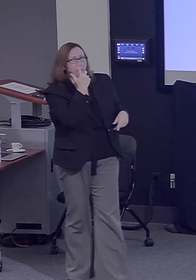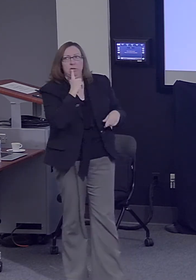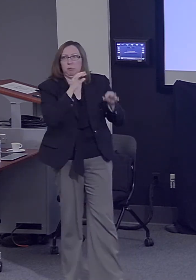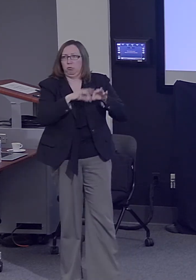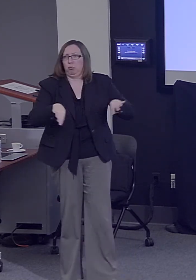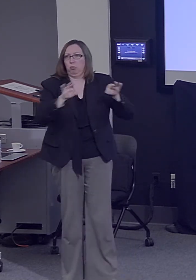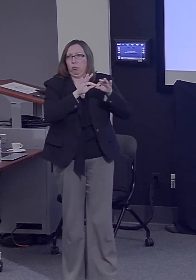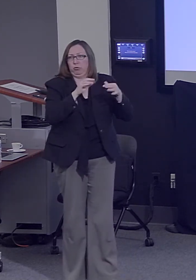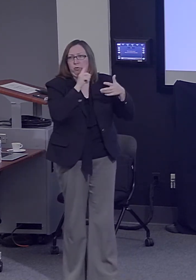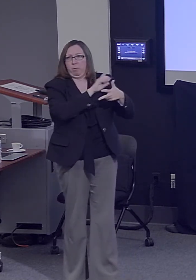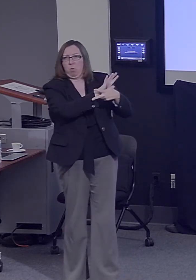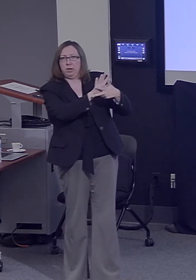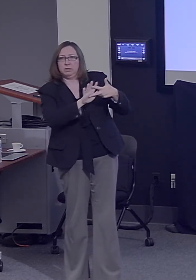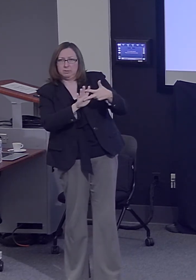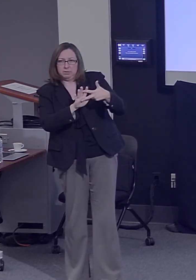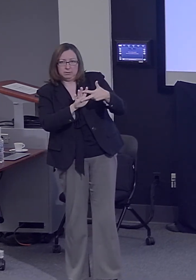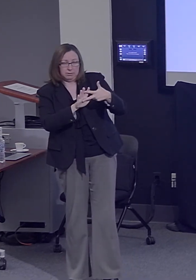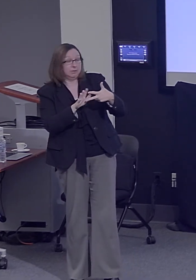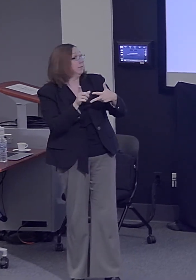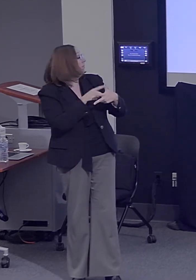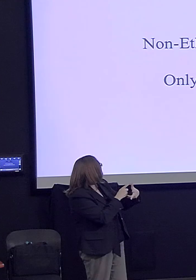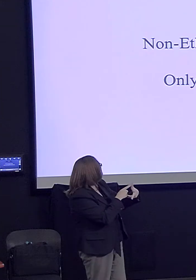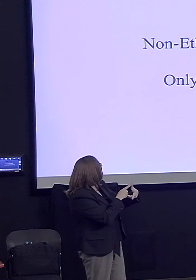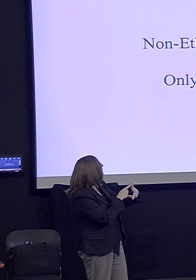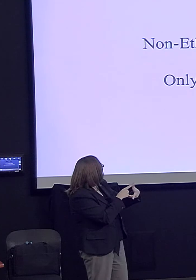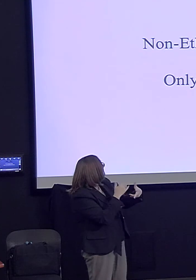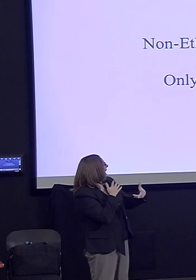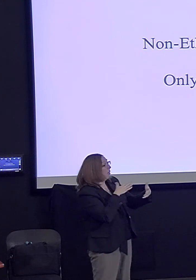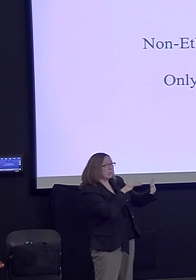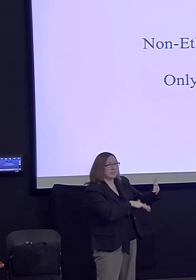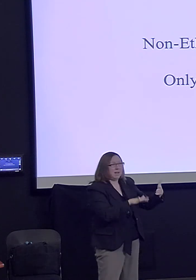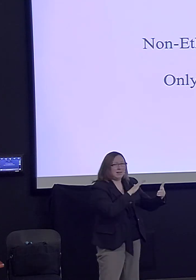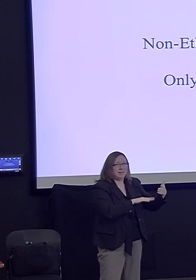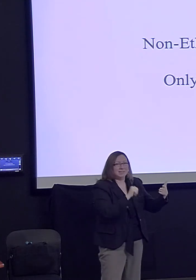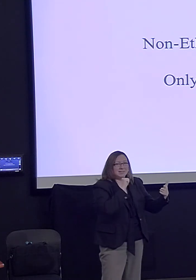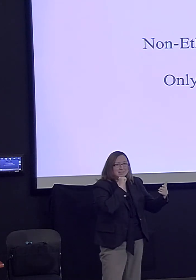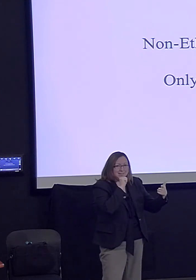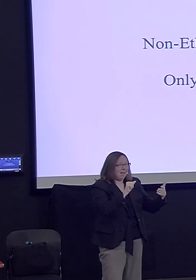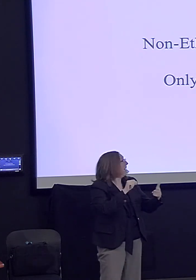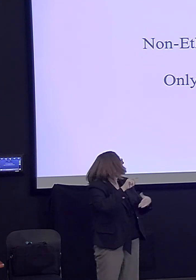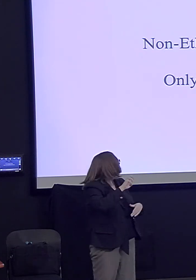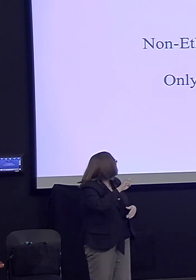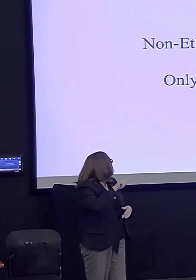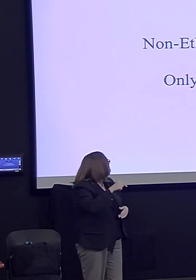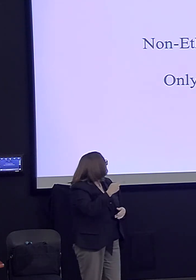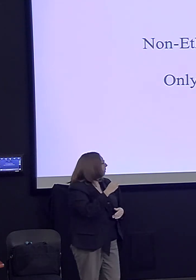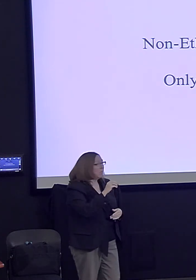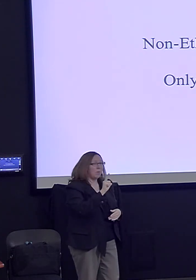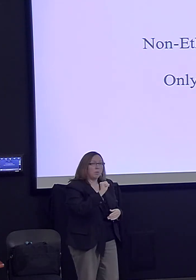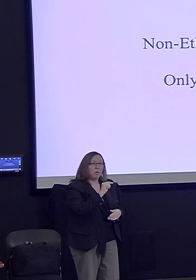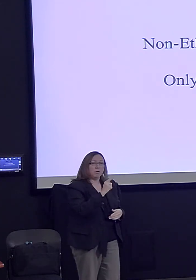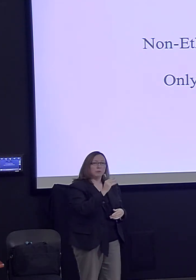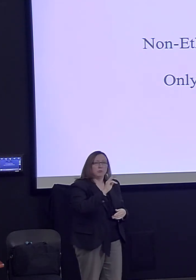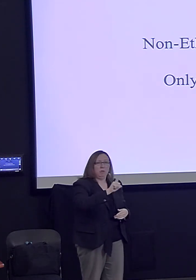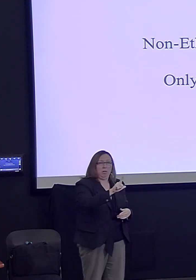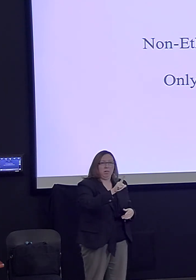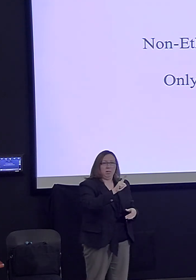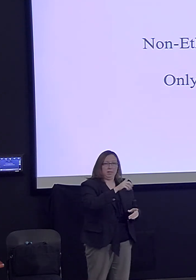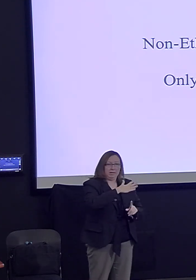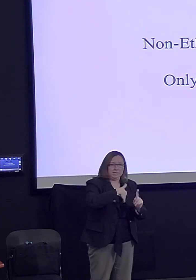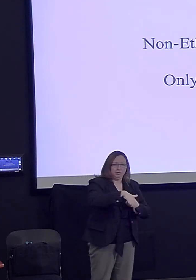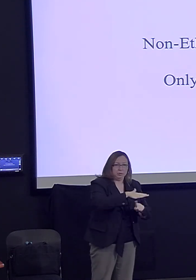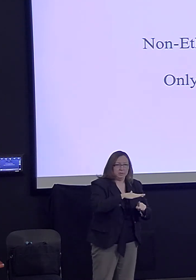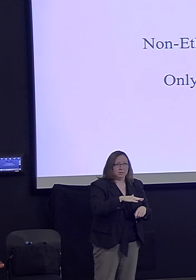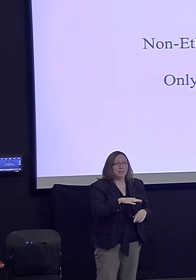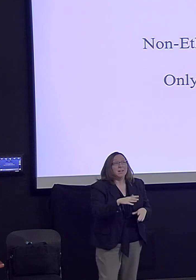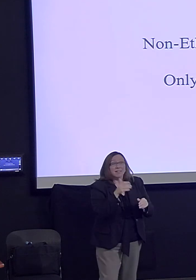It's a non-ethological condition. As I said before, the doctor said, be still, don't move. So how you